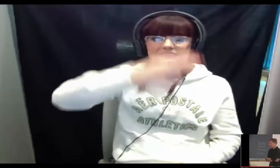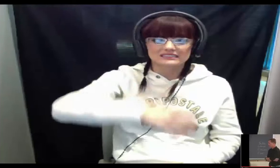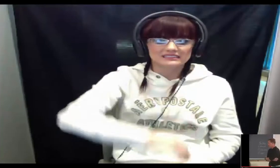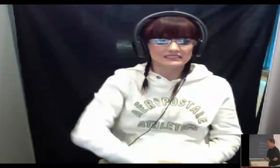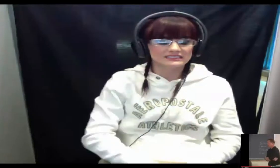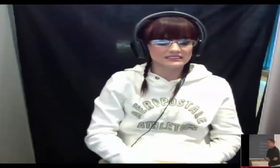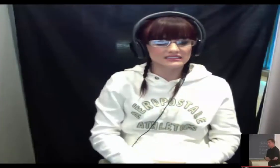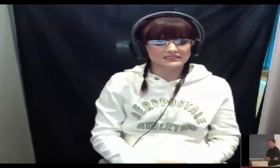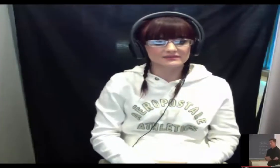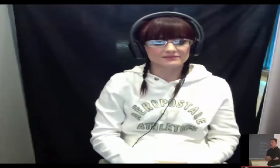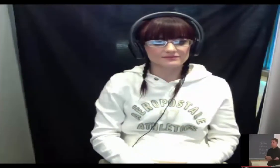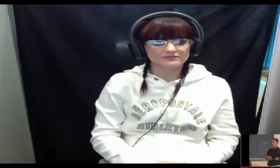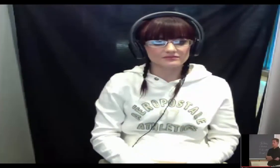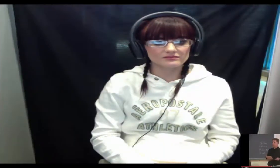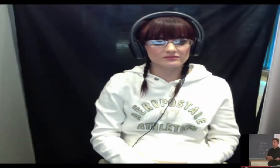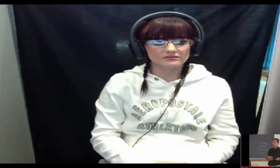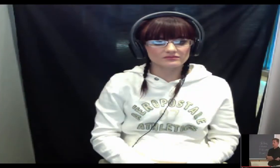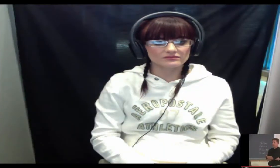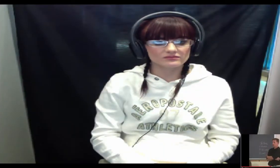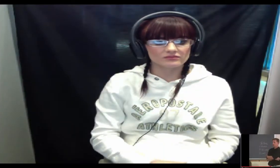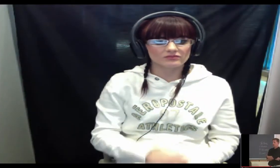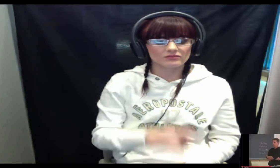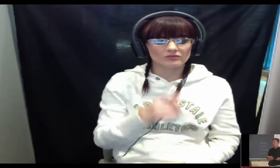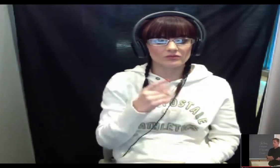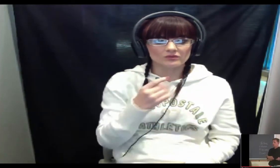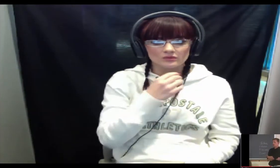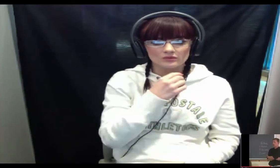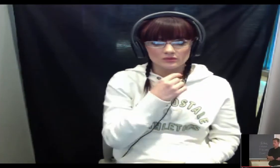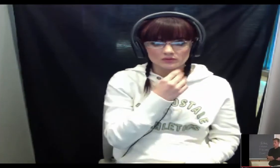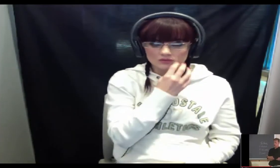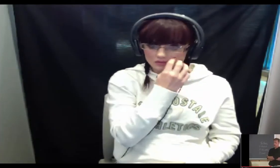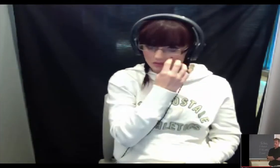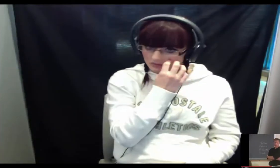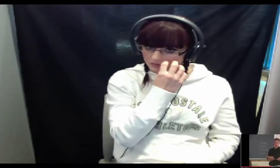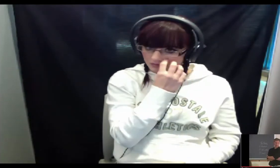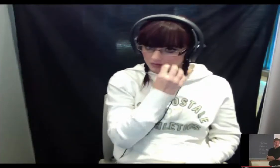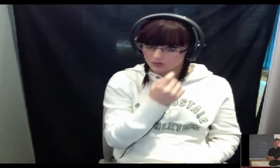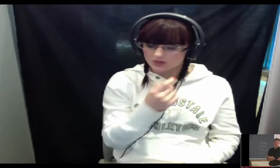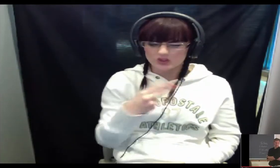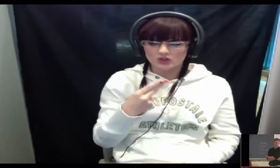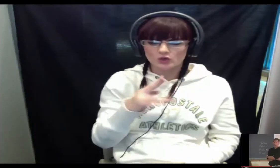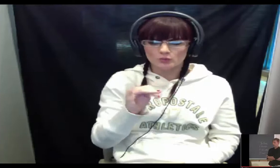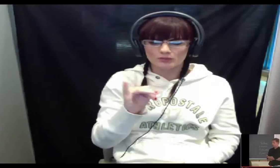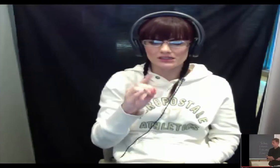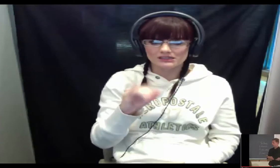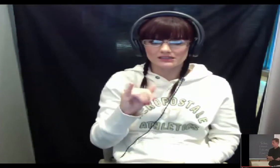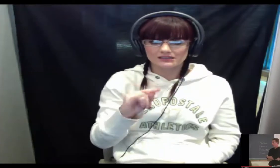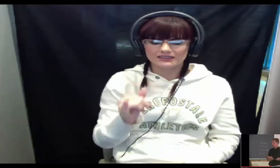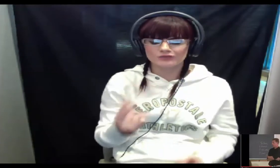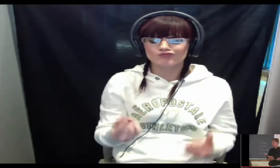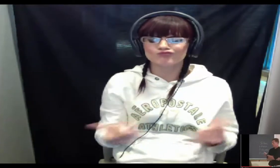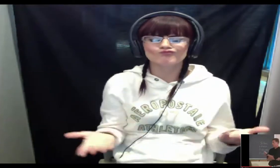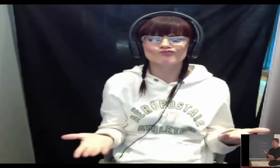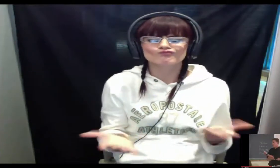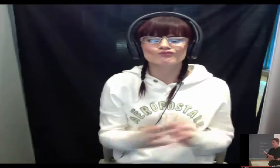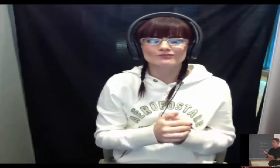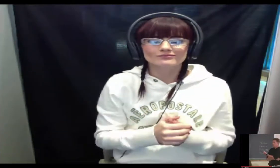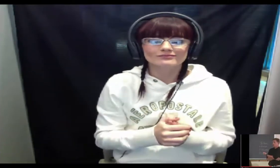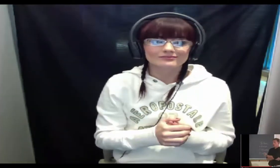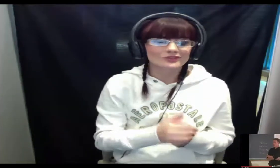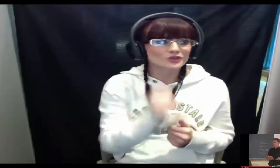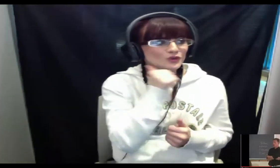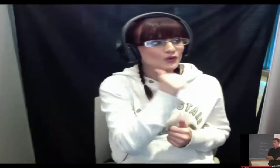What's one characteristic about humidity? What's humidity usually do? Flattens your hair.